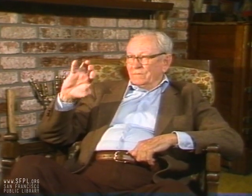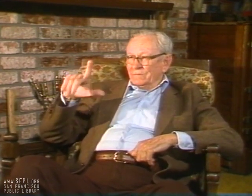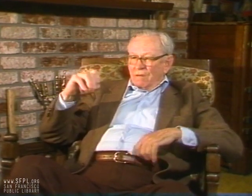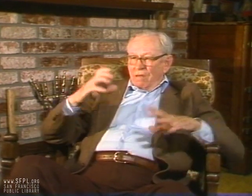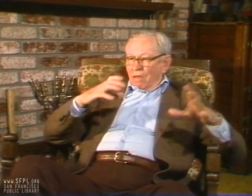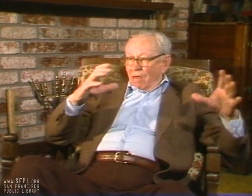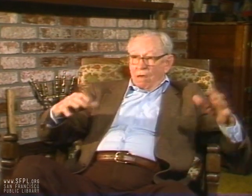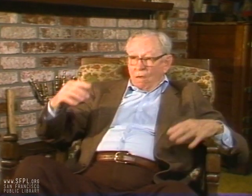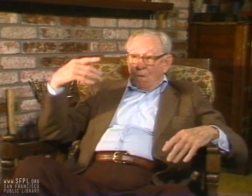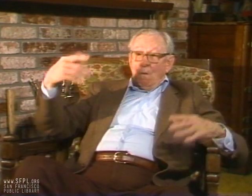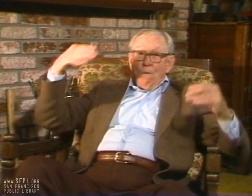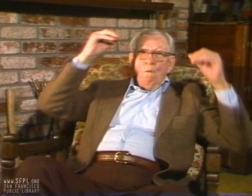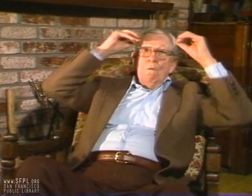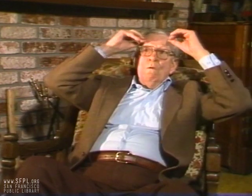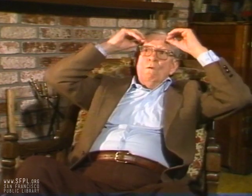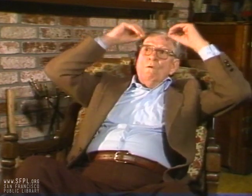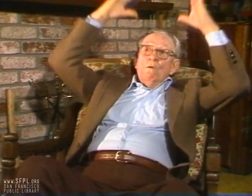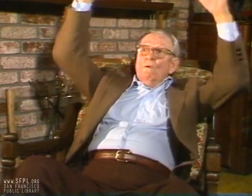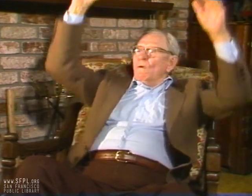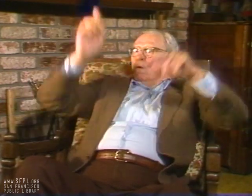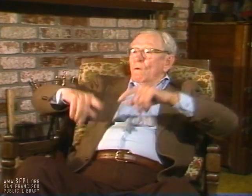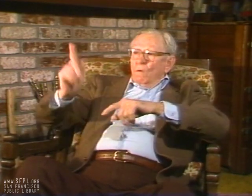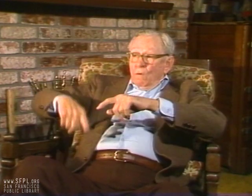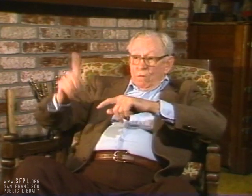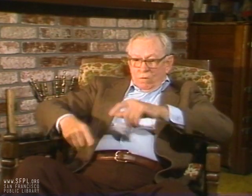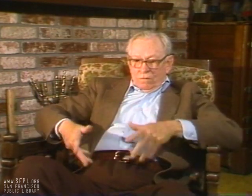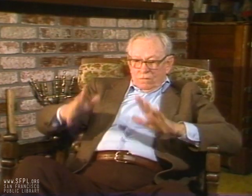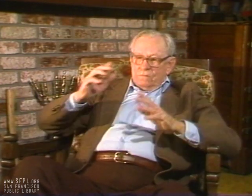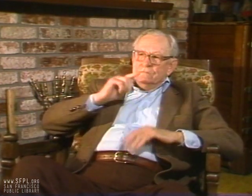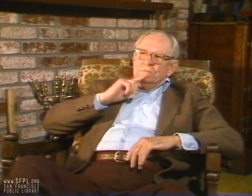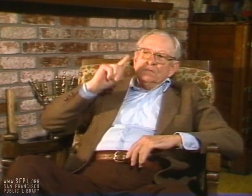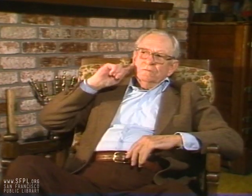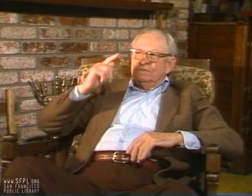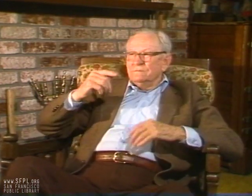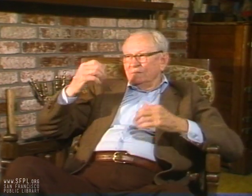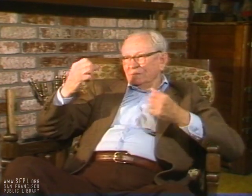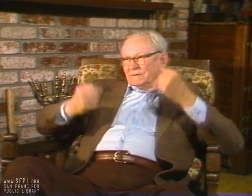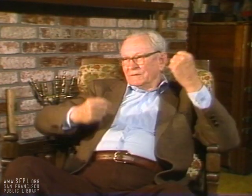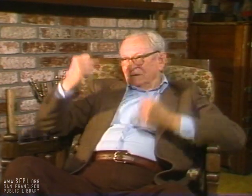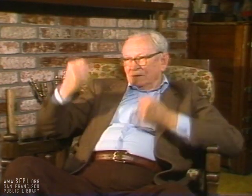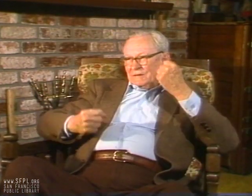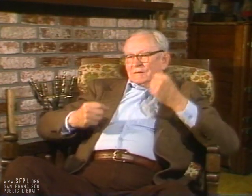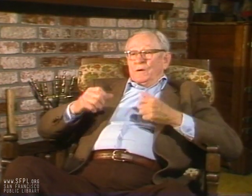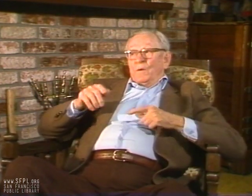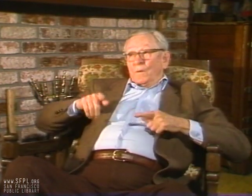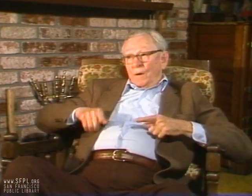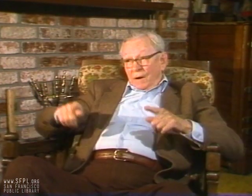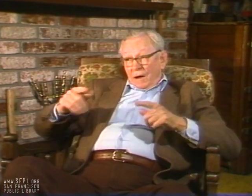boards thought this would be just awful. We can't allow deaf people to drive cars.